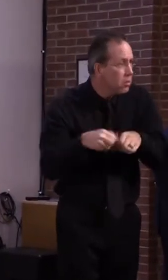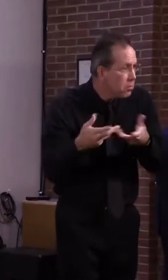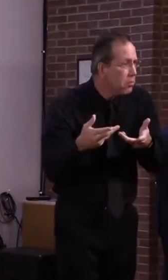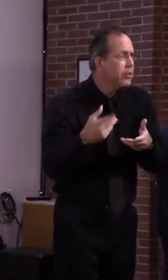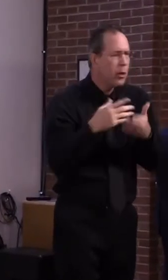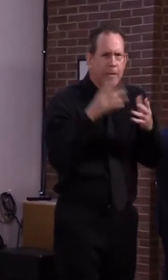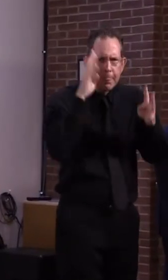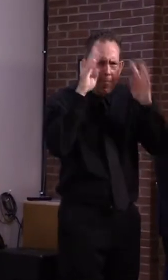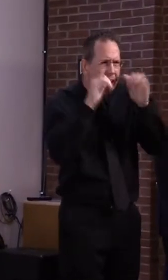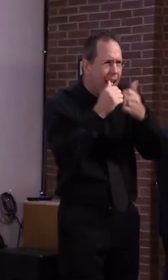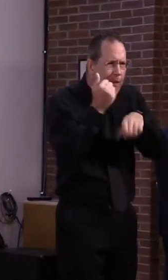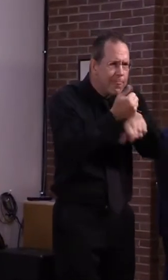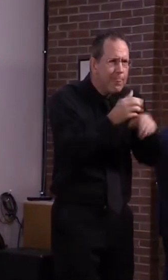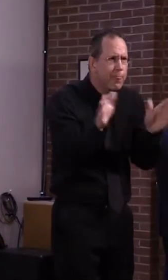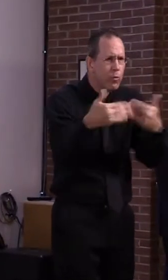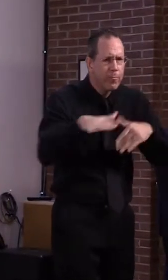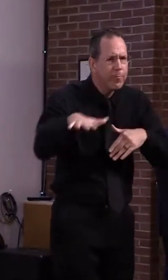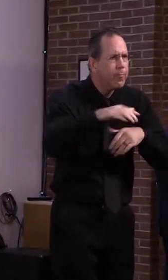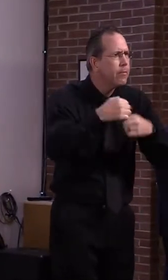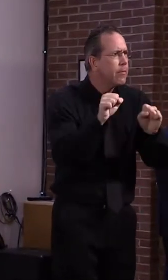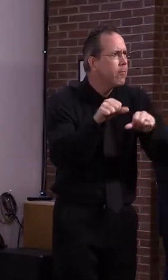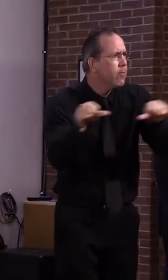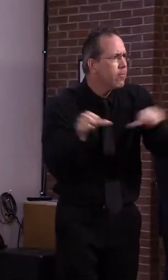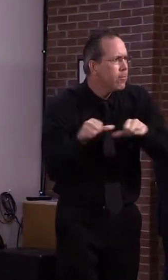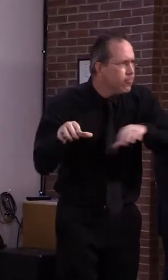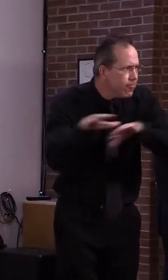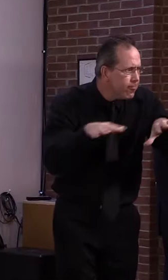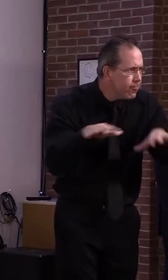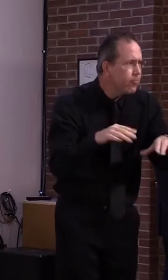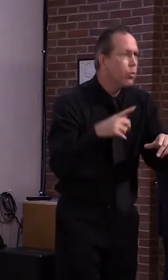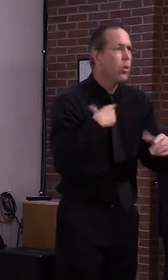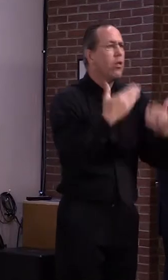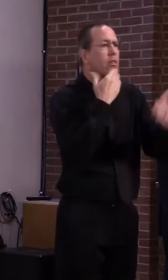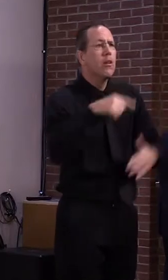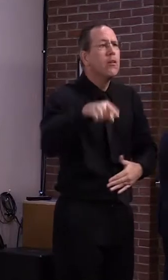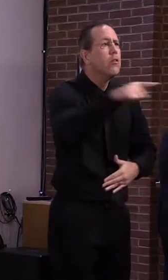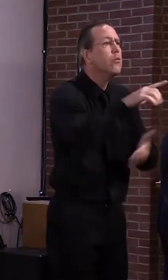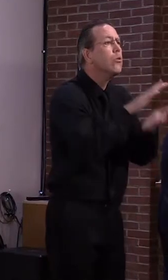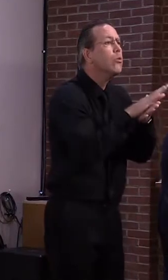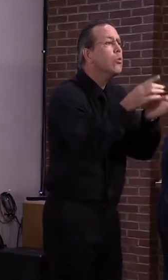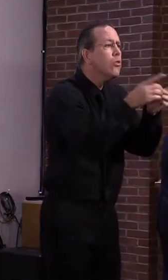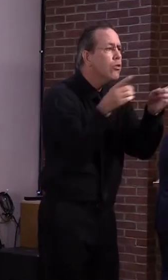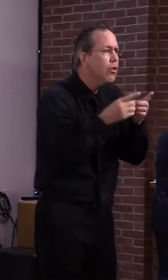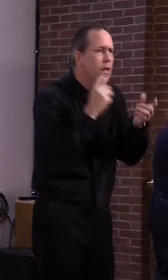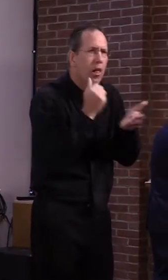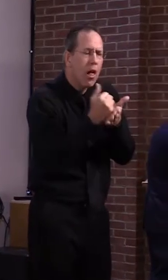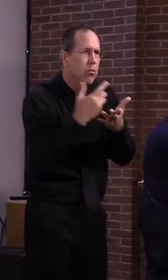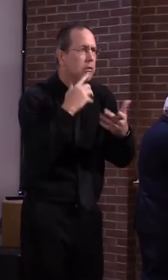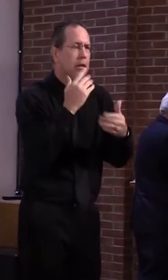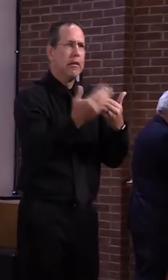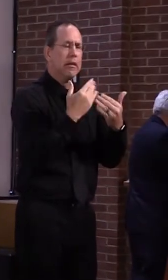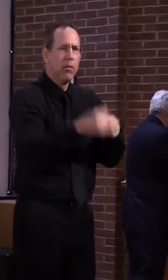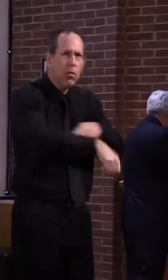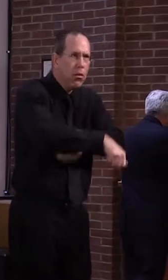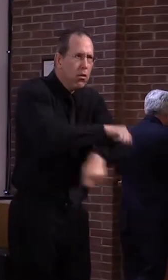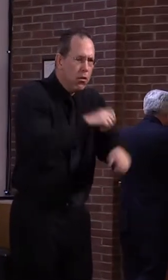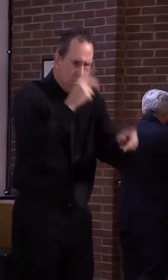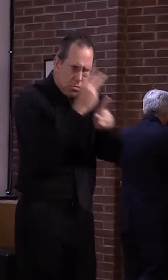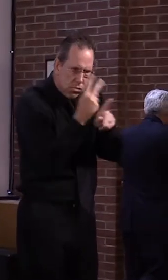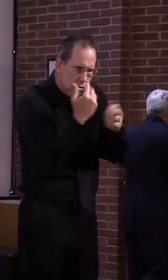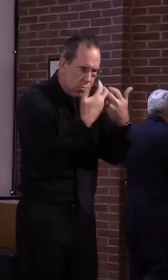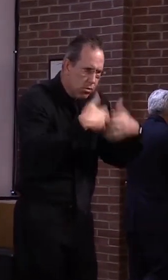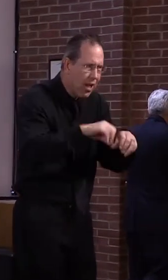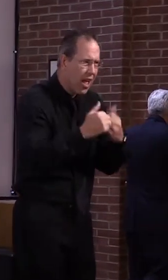sincerely want to thank them for this work. I know it hasn't been easy, and Secretary French is going to highlight some